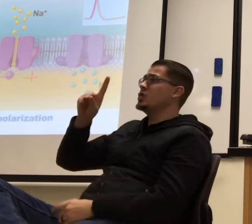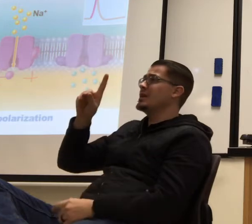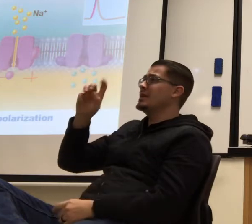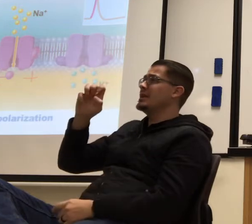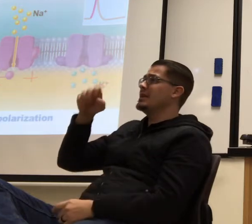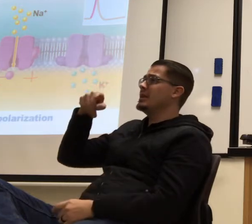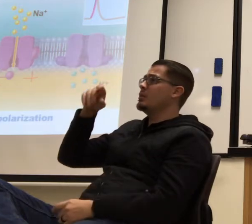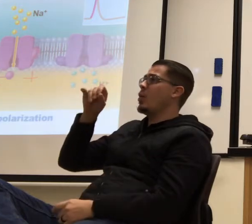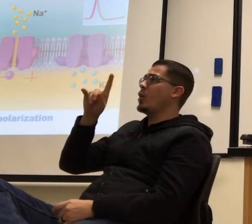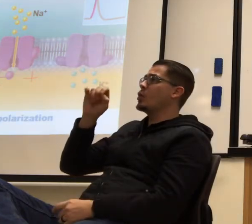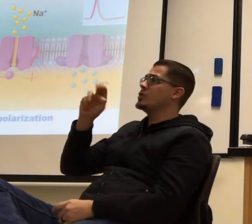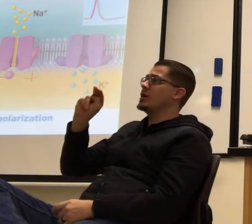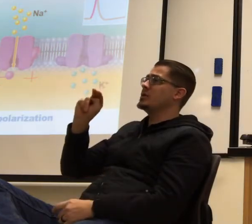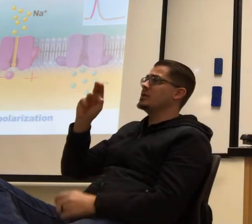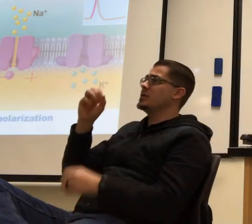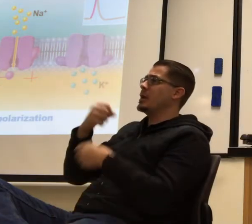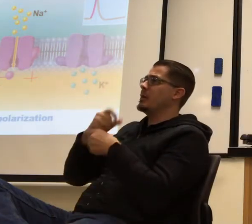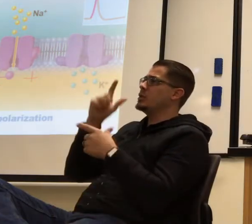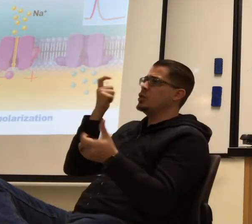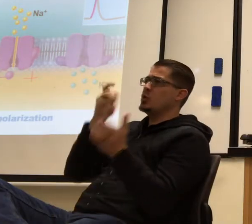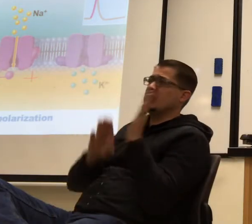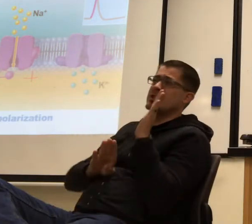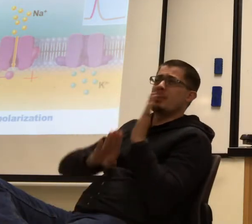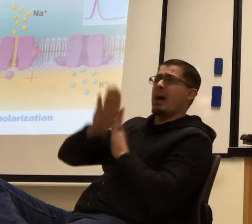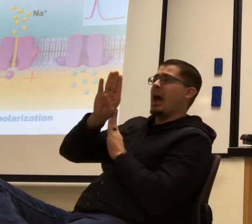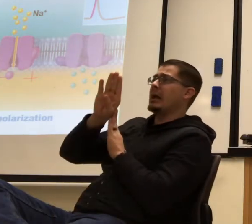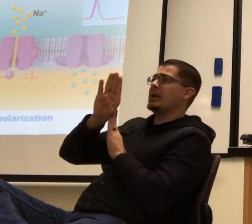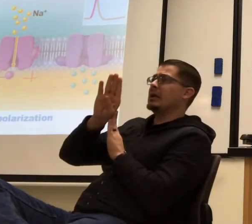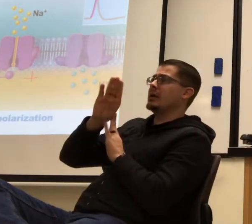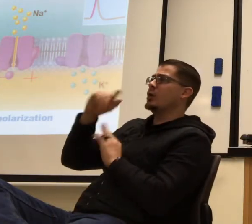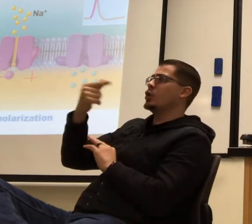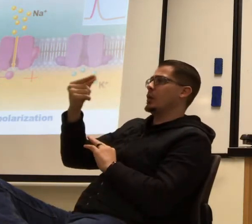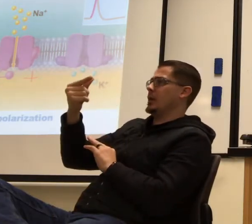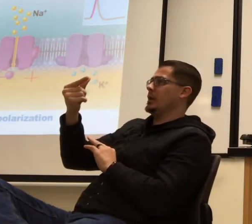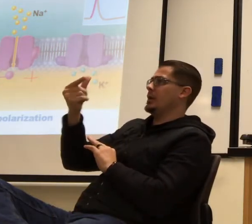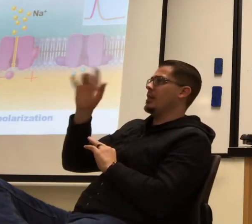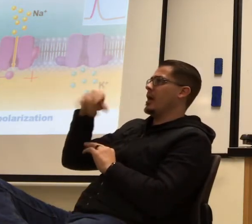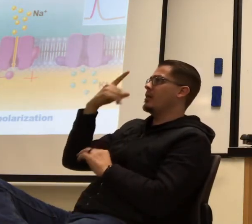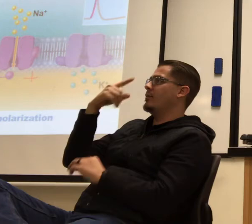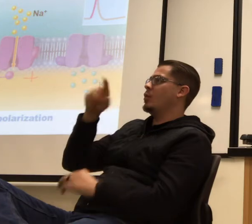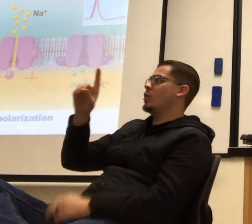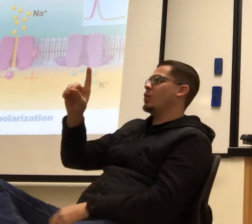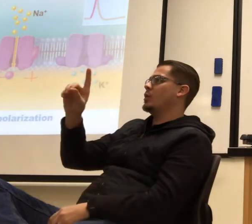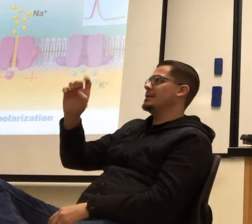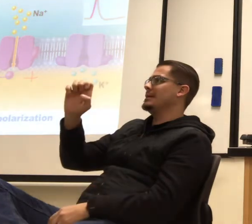And so this creates this big spike. We use green to symbolize depolarization.